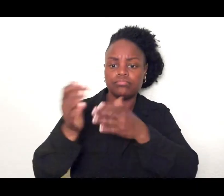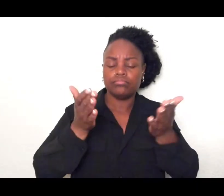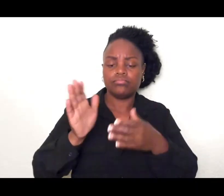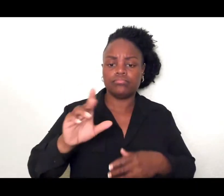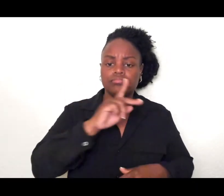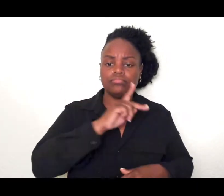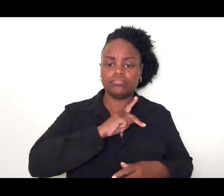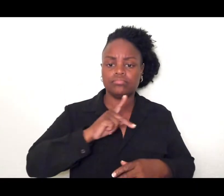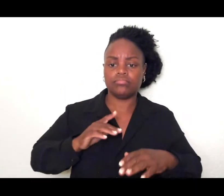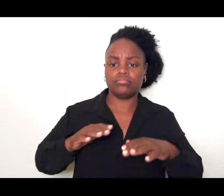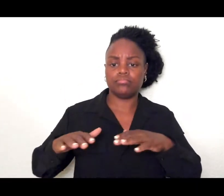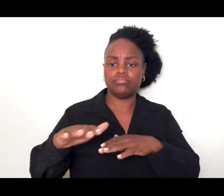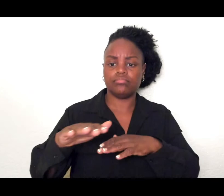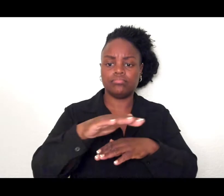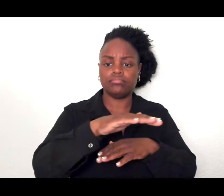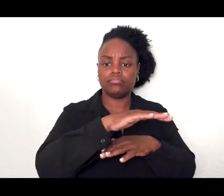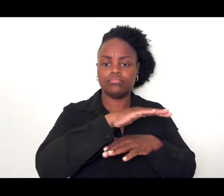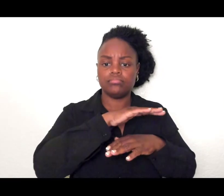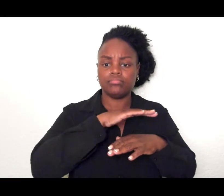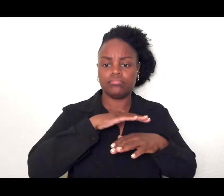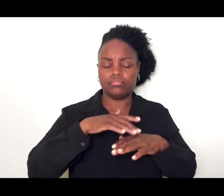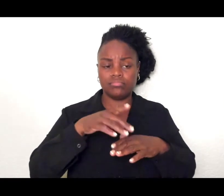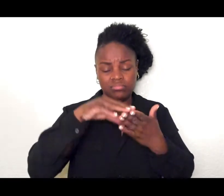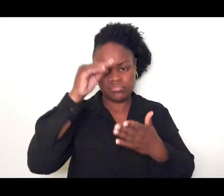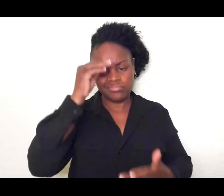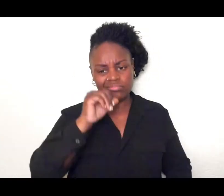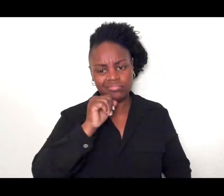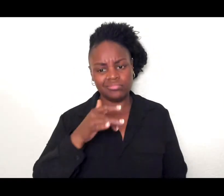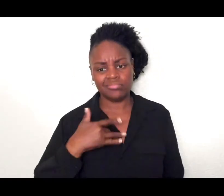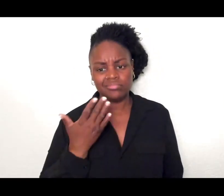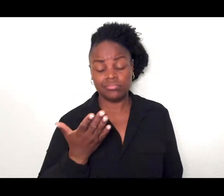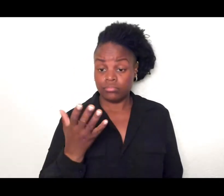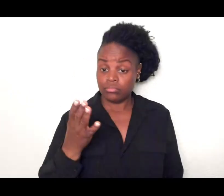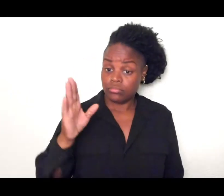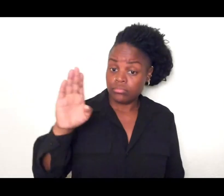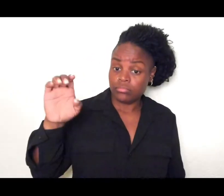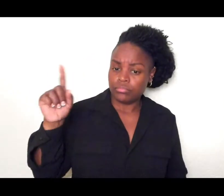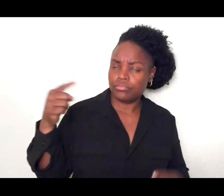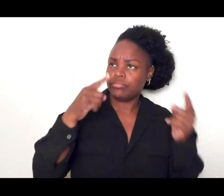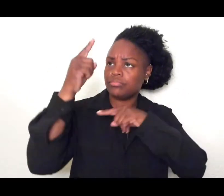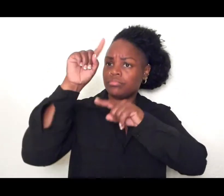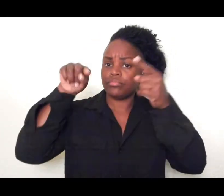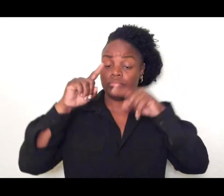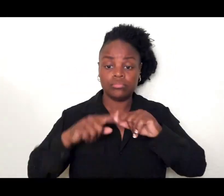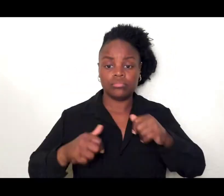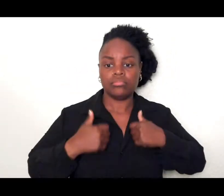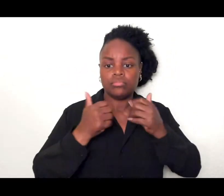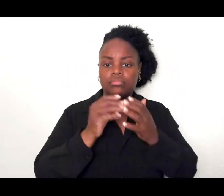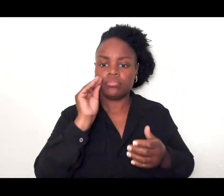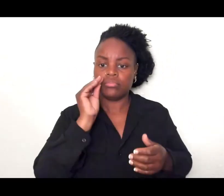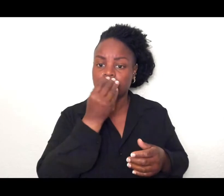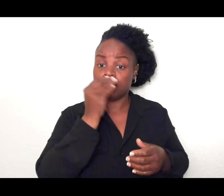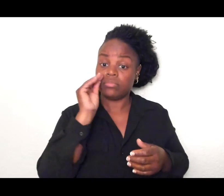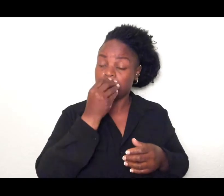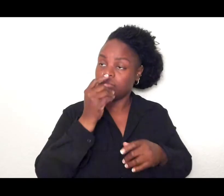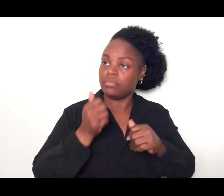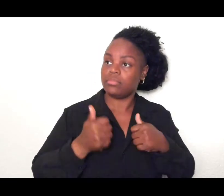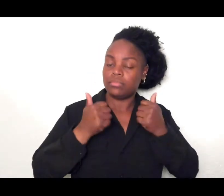join. Everybody has a role. We don't need any fluffers. Stop the